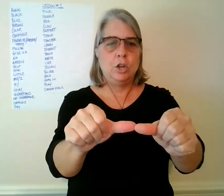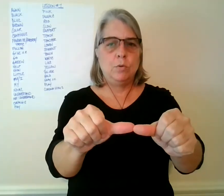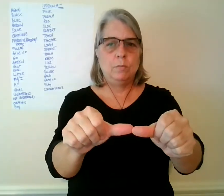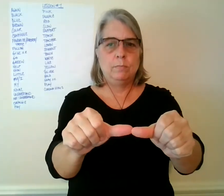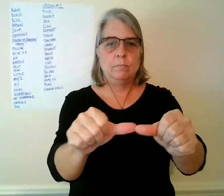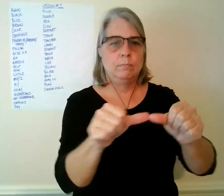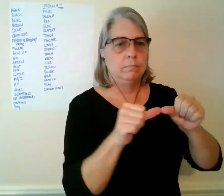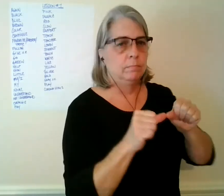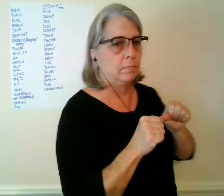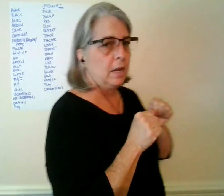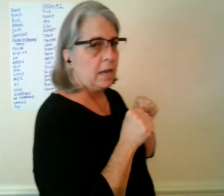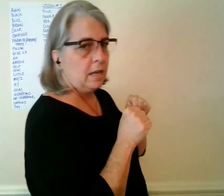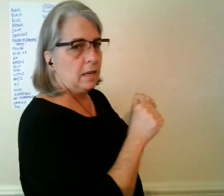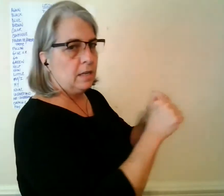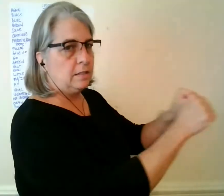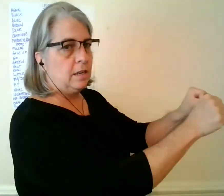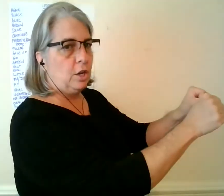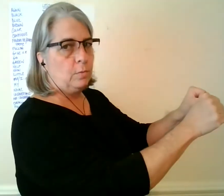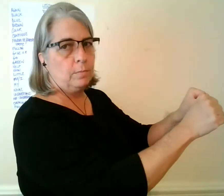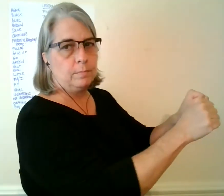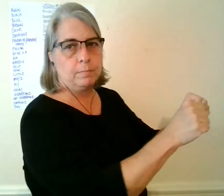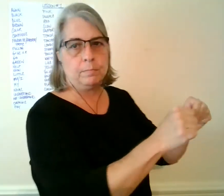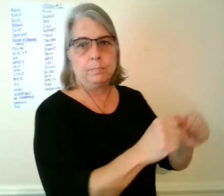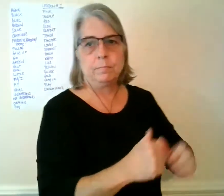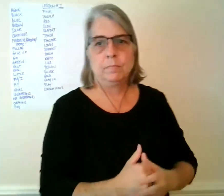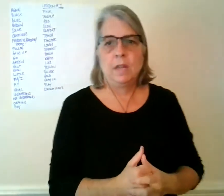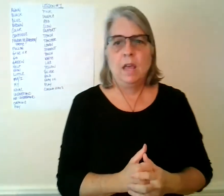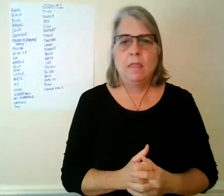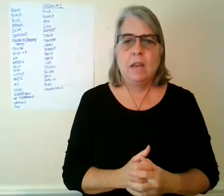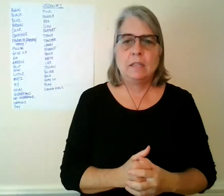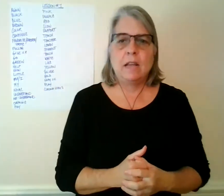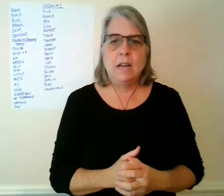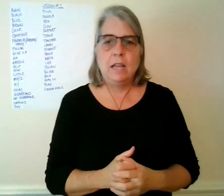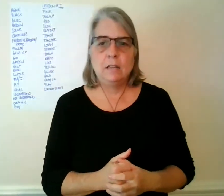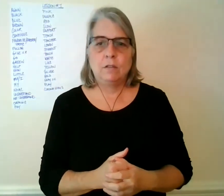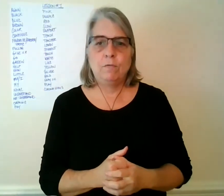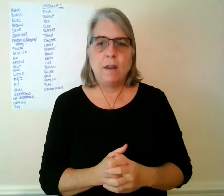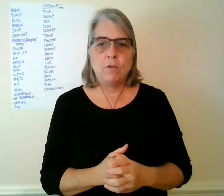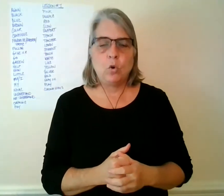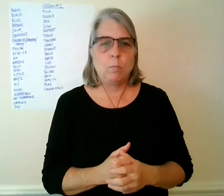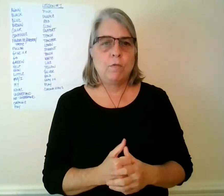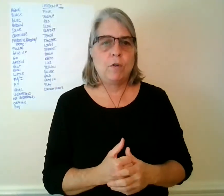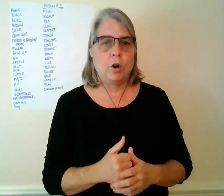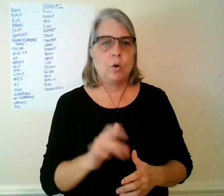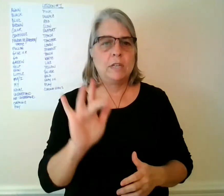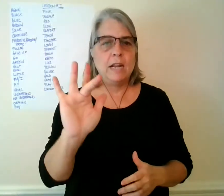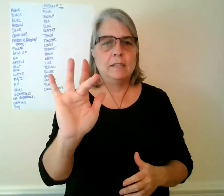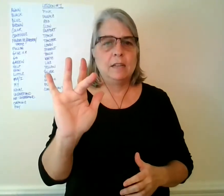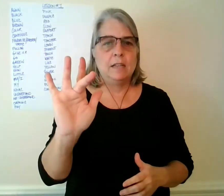Continue, again, continue. The next sign is favorite or prefer or taste, and it's